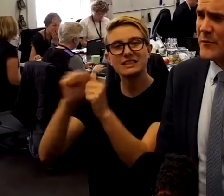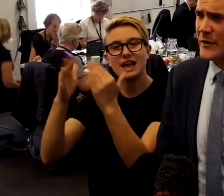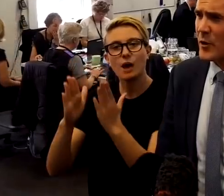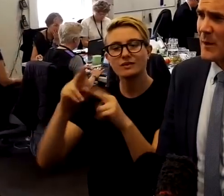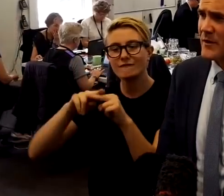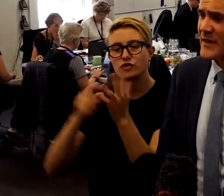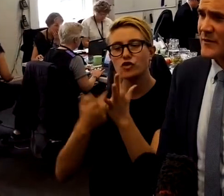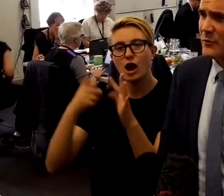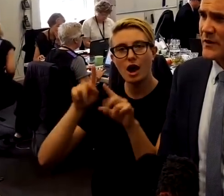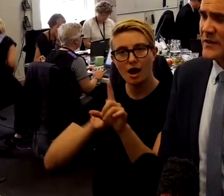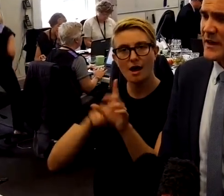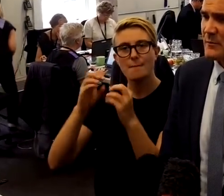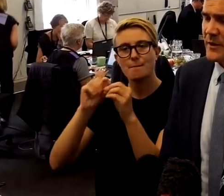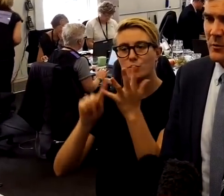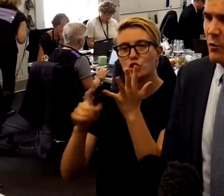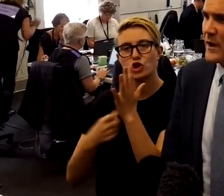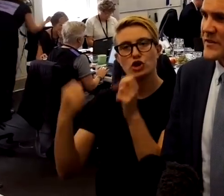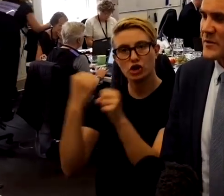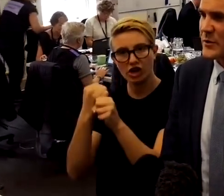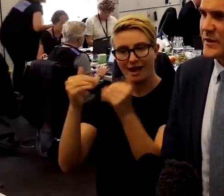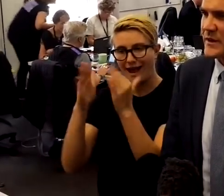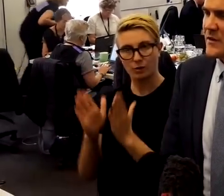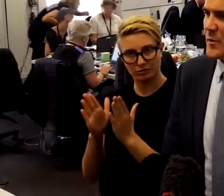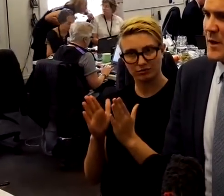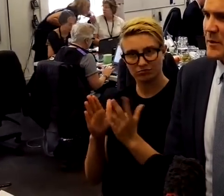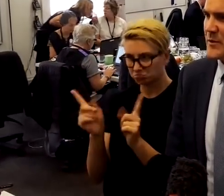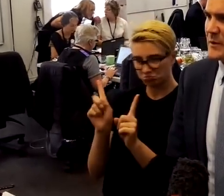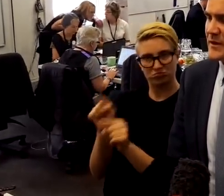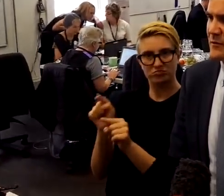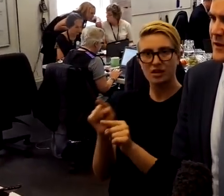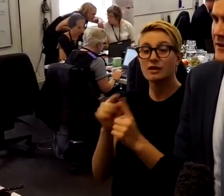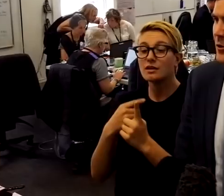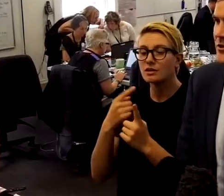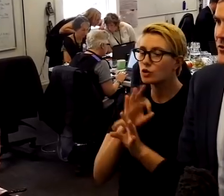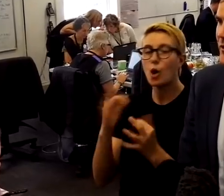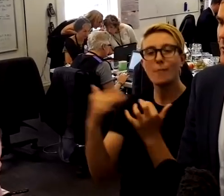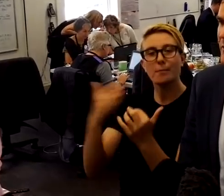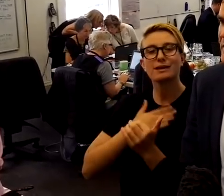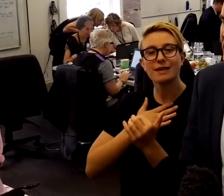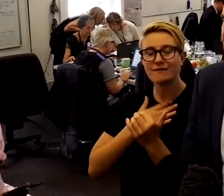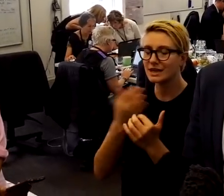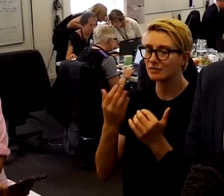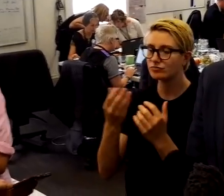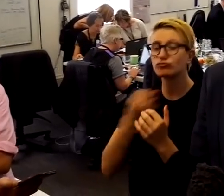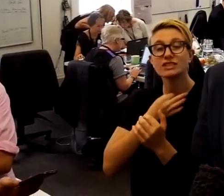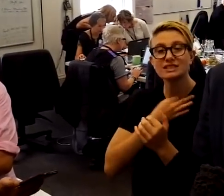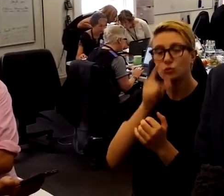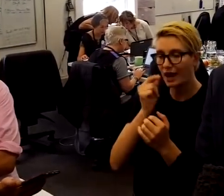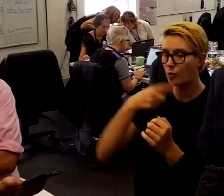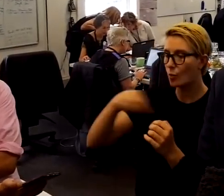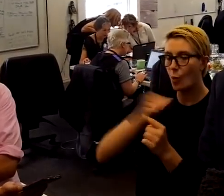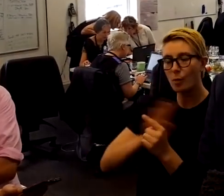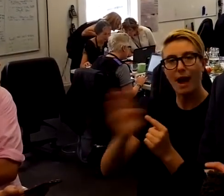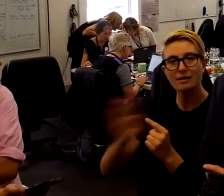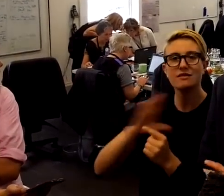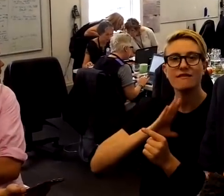Again, absolutely no public safety risk. You can walk past the building from a public perspective, no issues whatsoever. There'll be some more